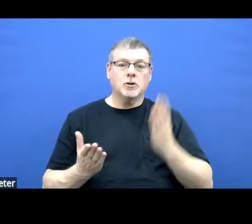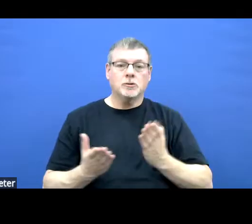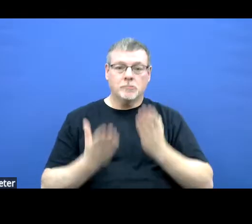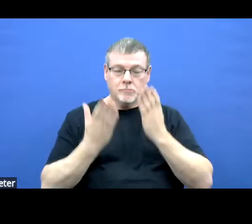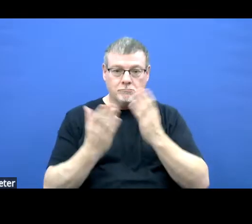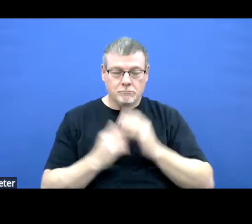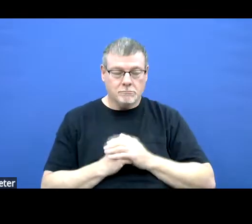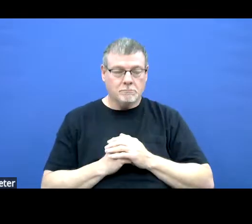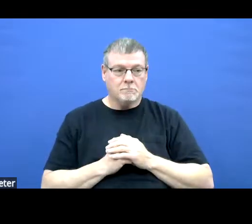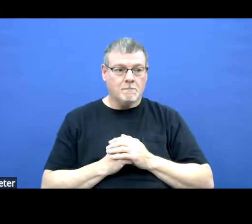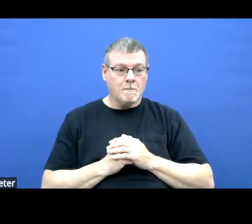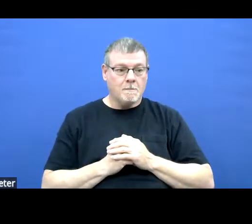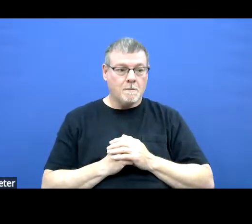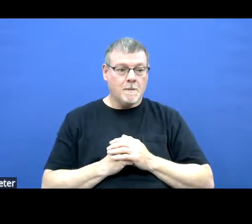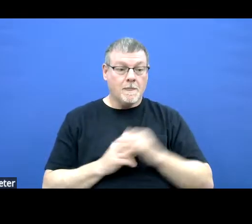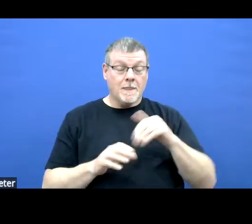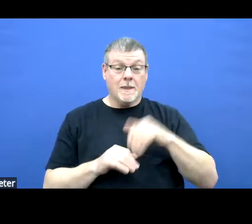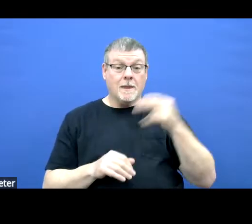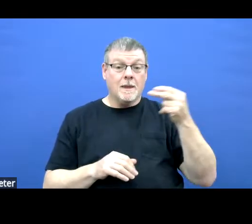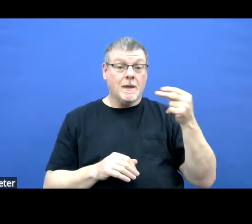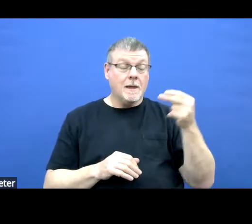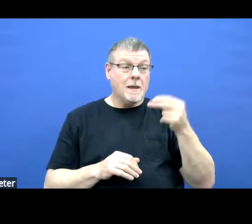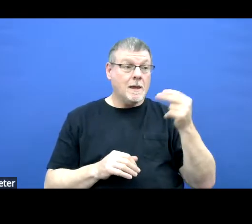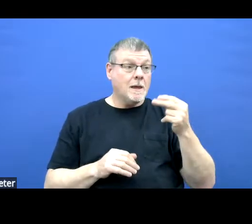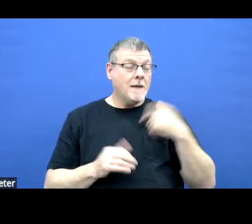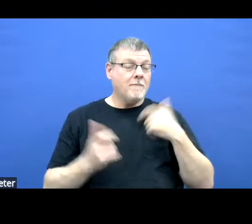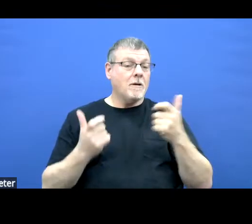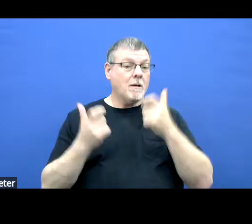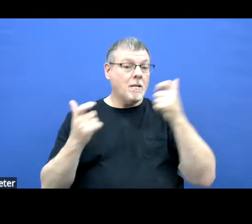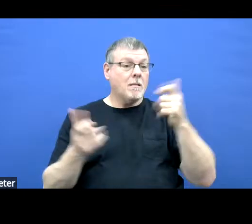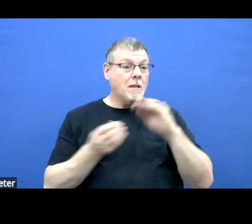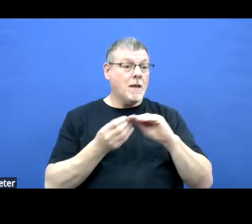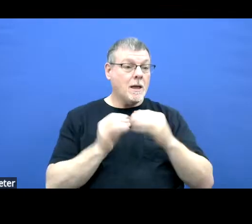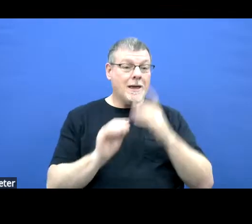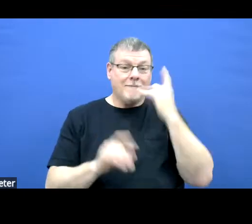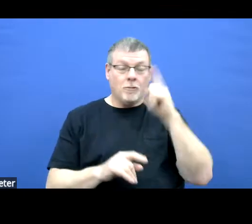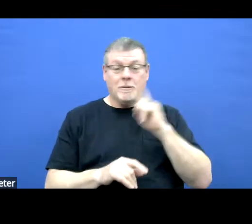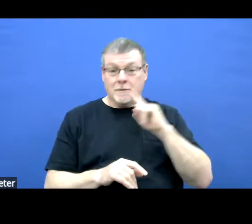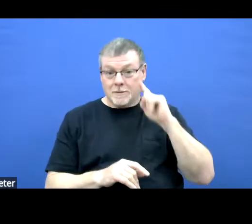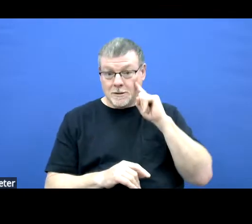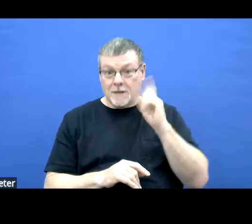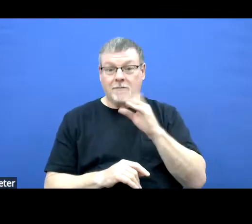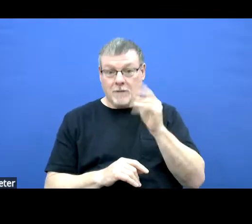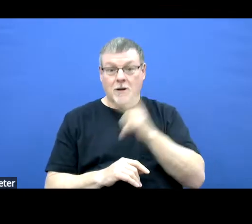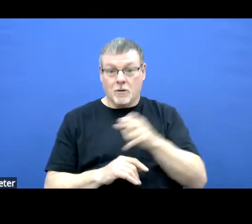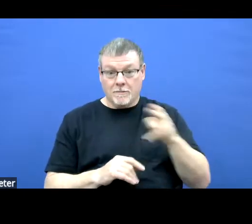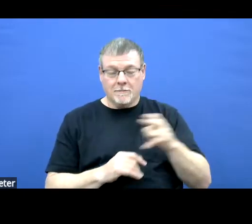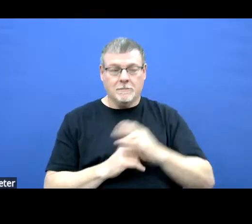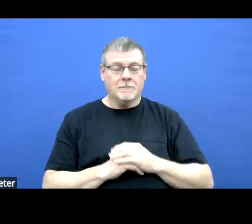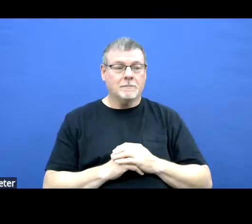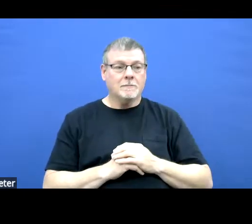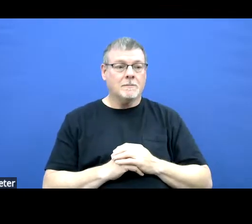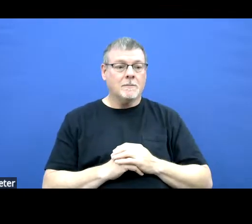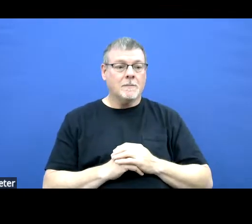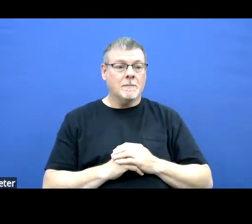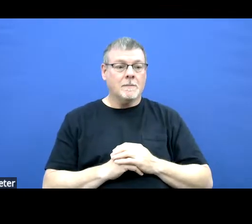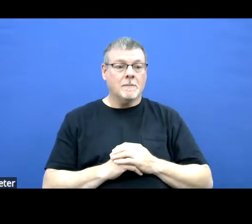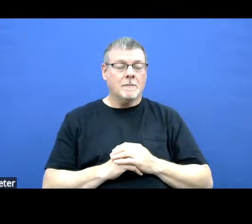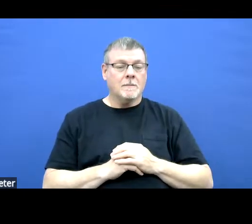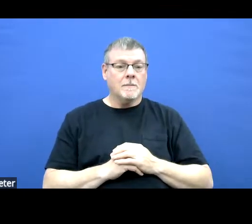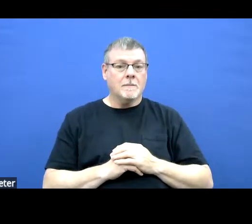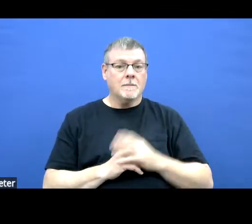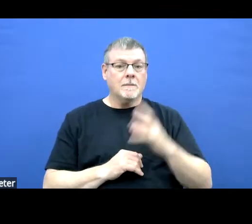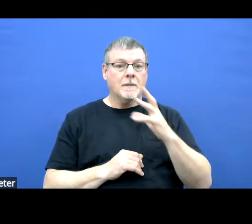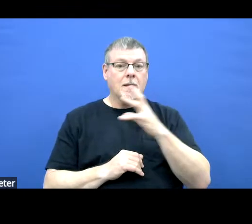as in Henrietta, we have a large number of deaf and hard of hearing parents. And